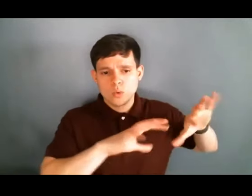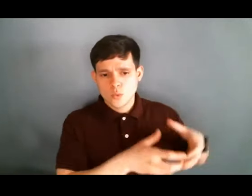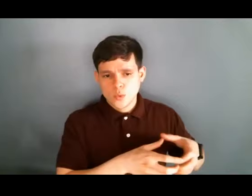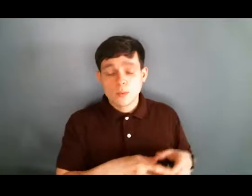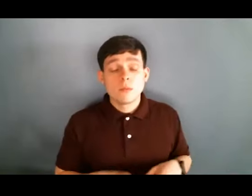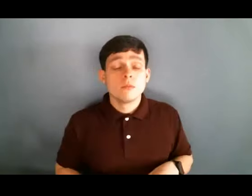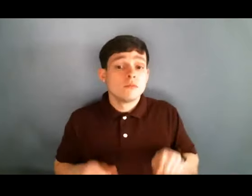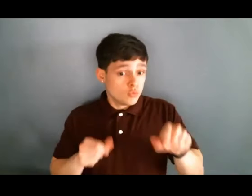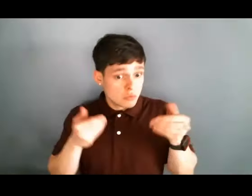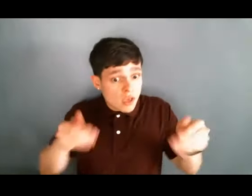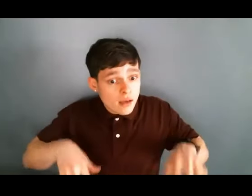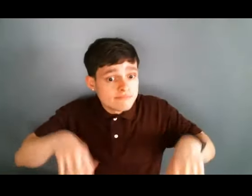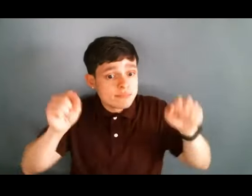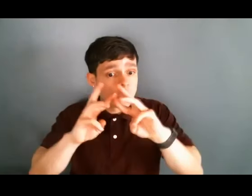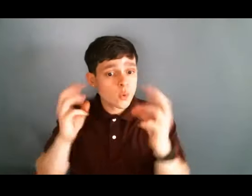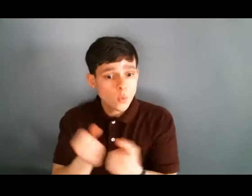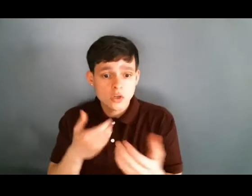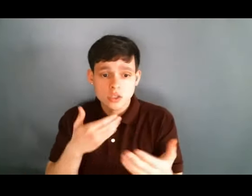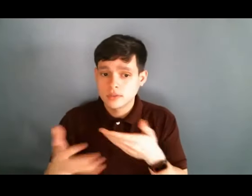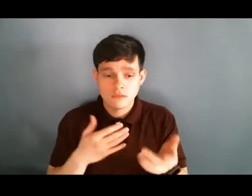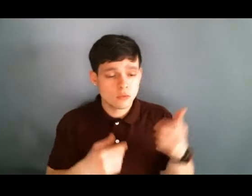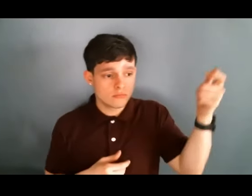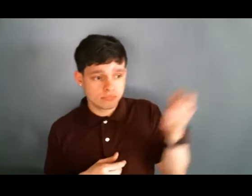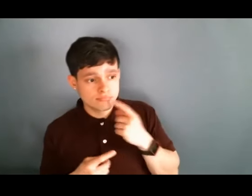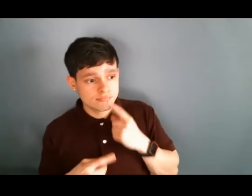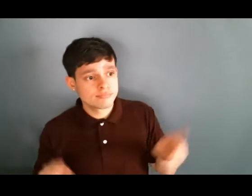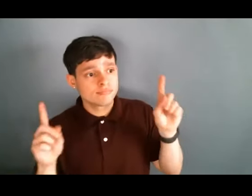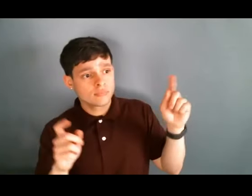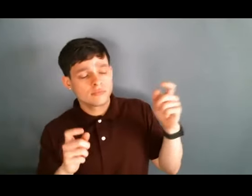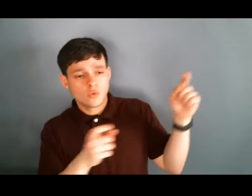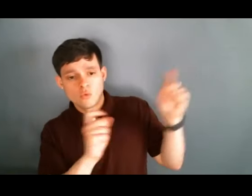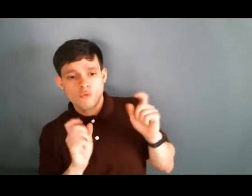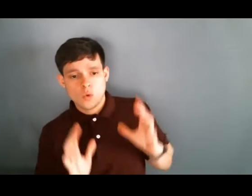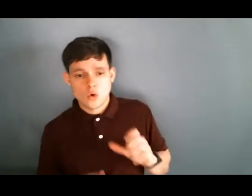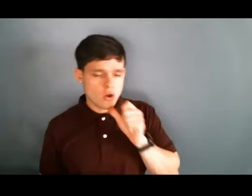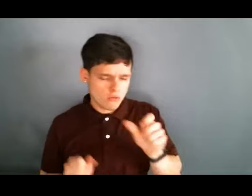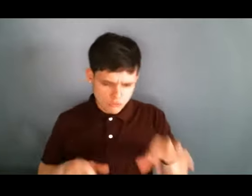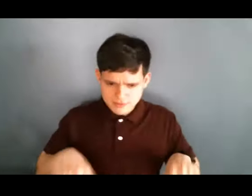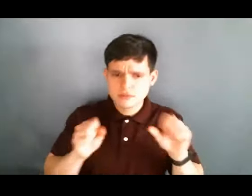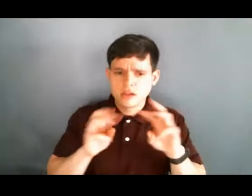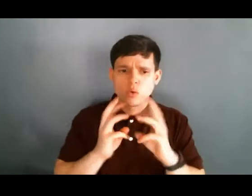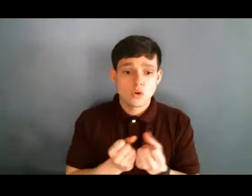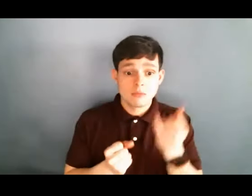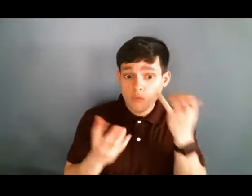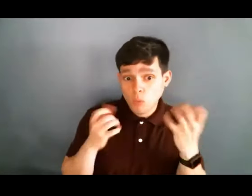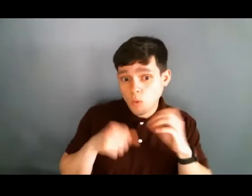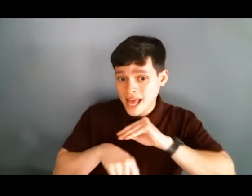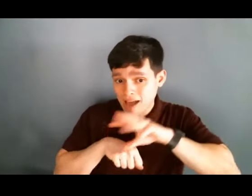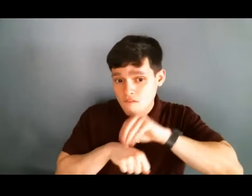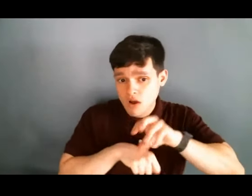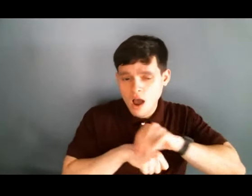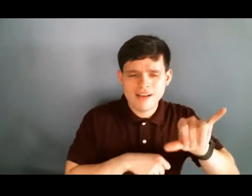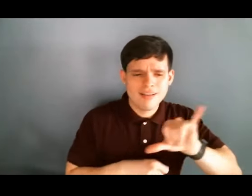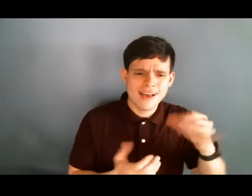take these workshops, whether or not you are a Creative Capital awardee. So if you want any of this advice, things like